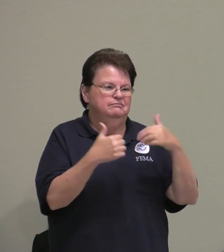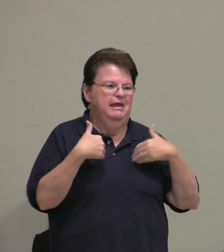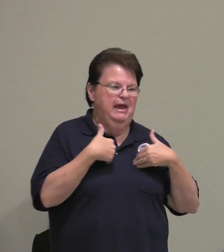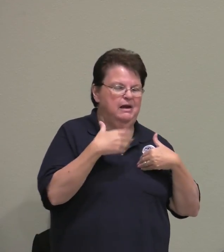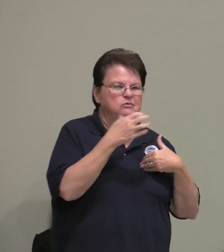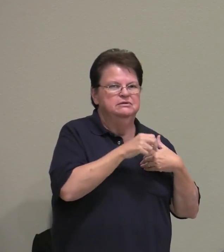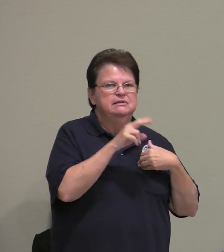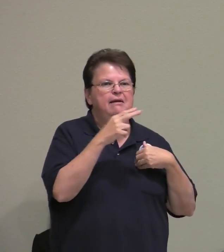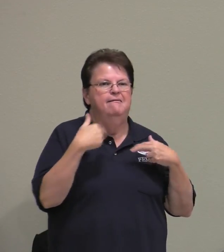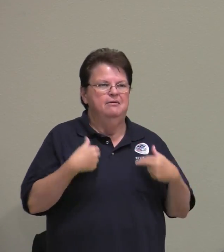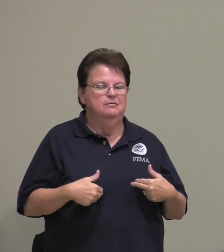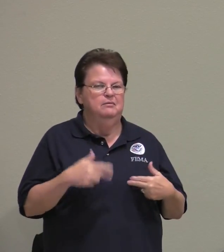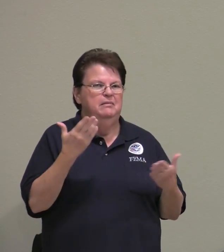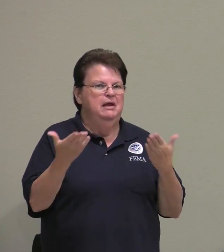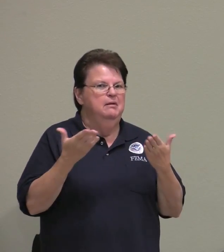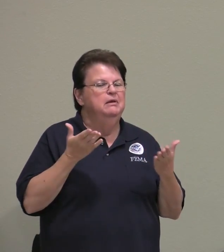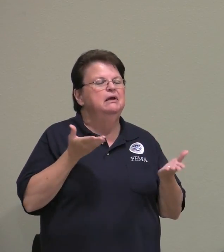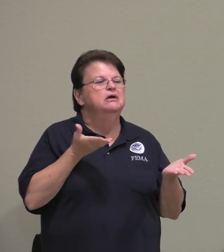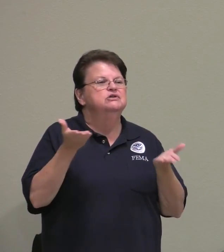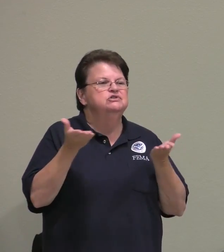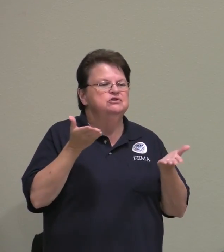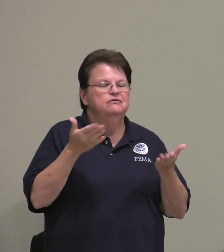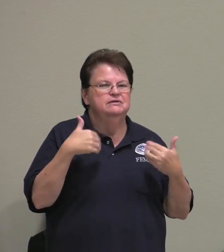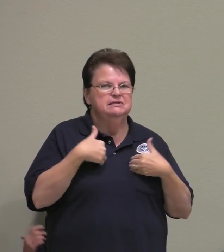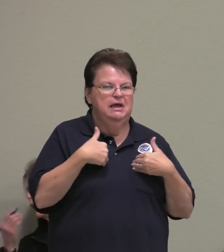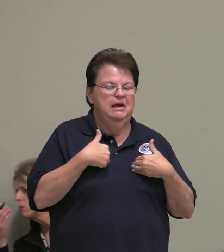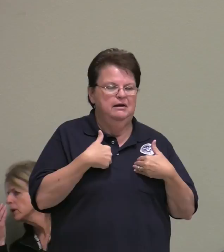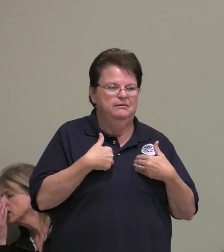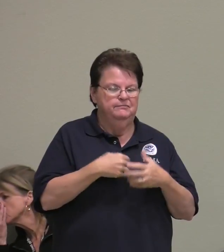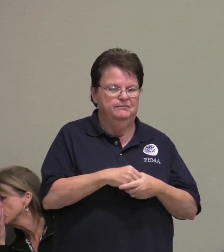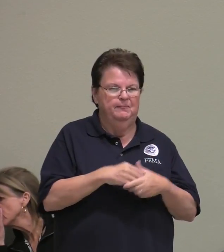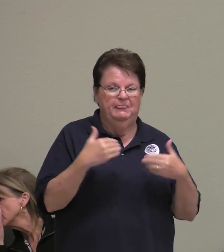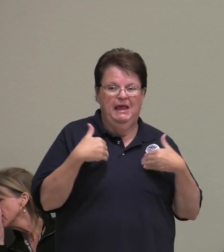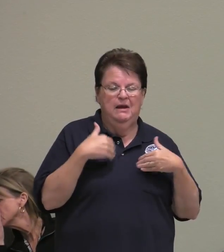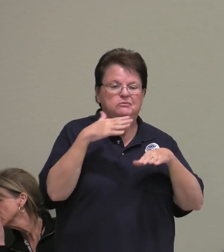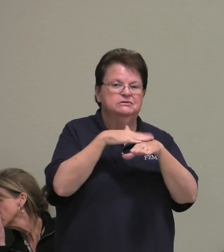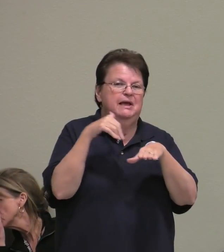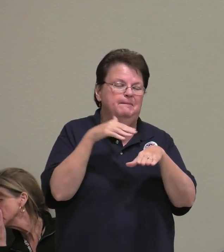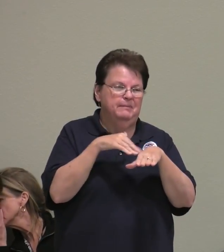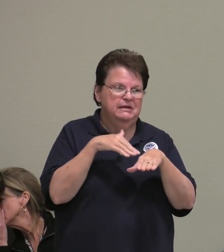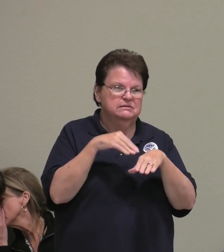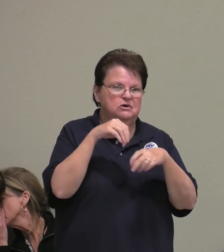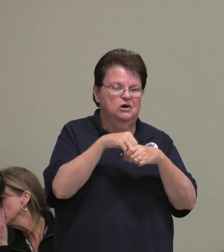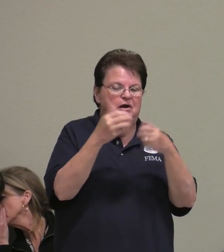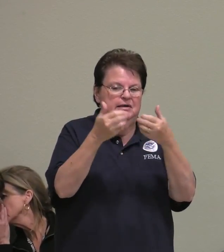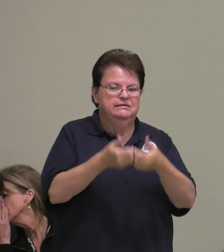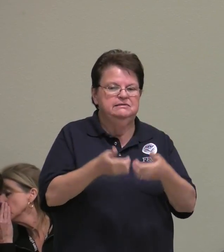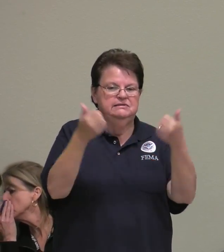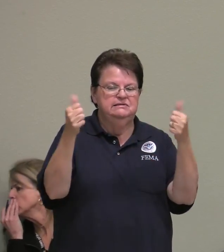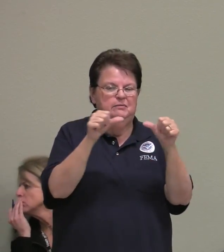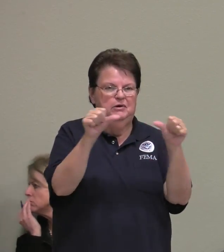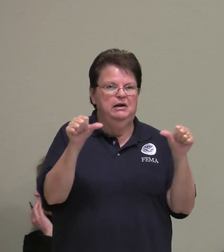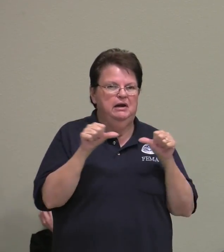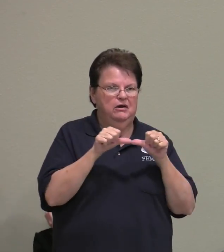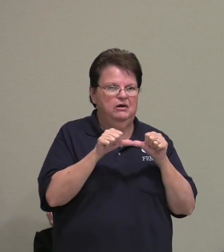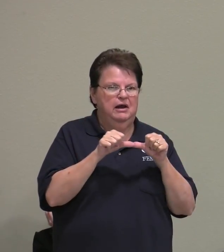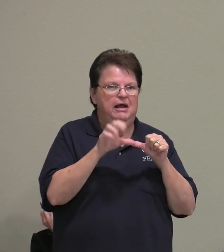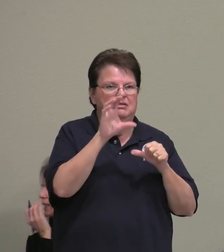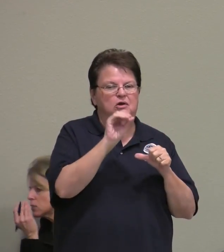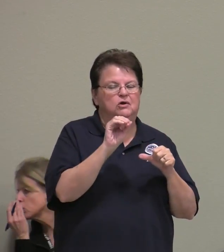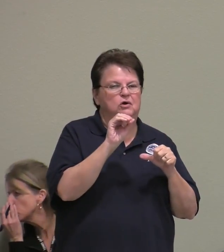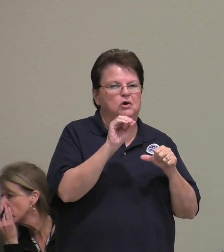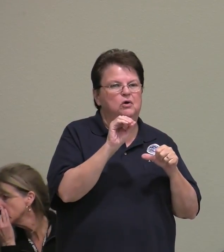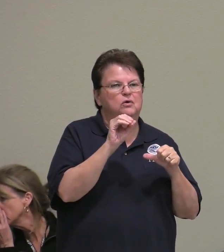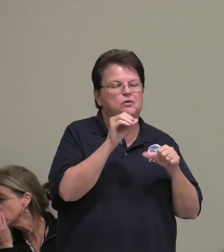thinking this might be about maybe a service animal. So animals and pets are in separate areas at the co-shelter